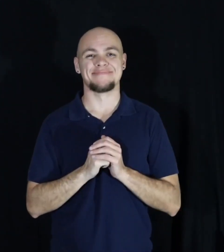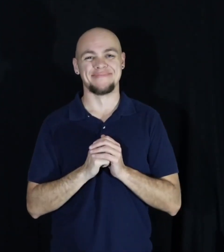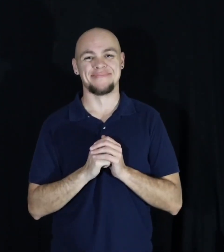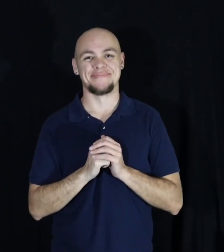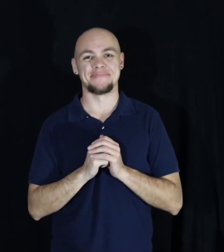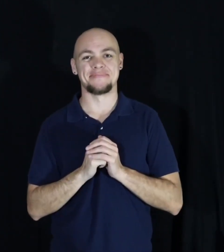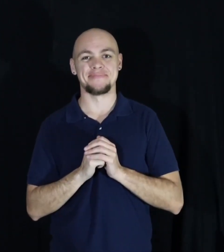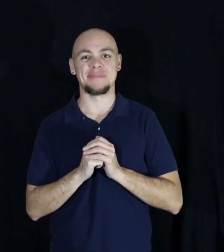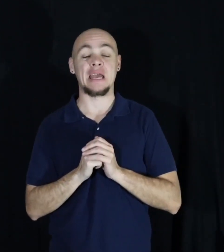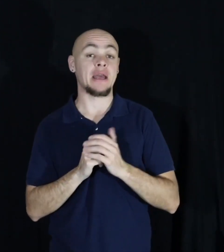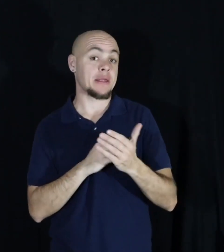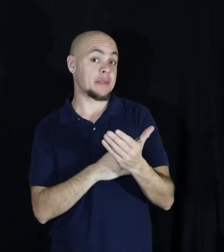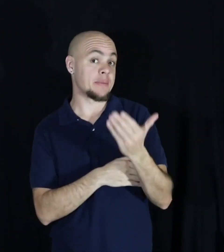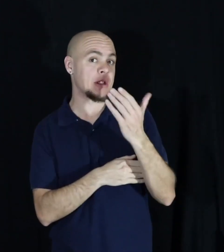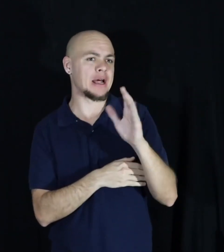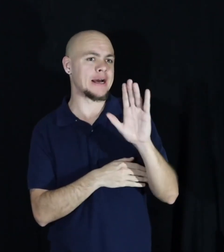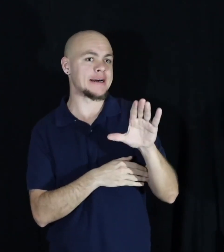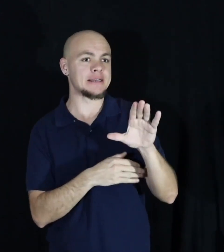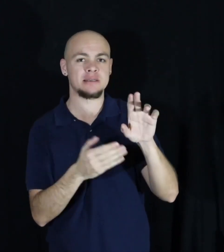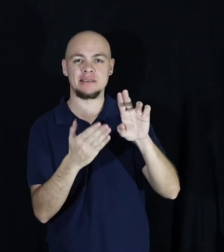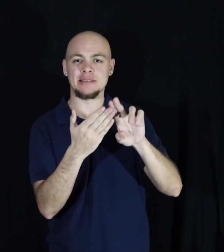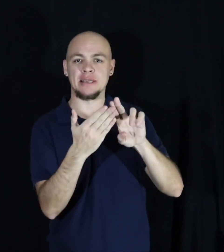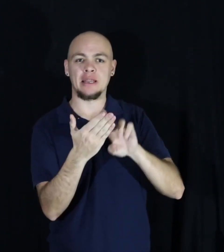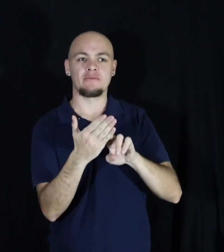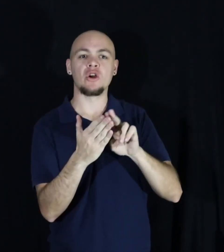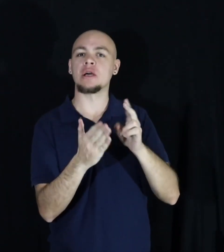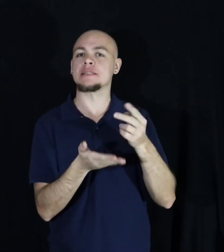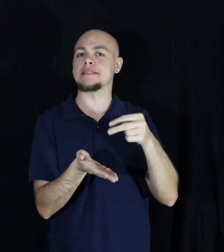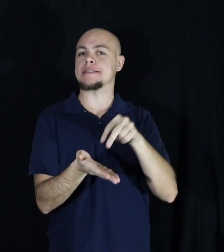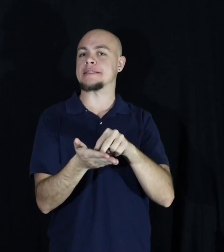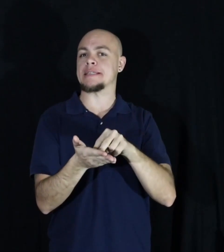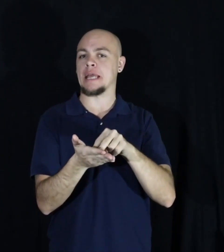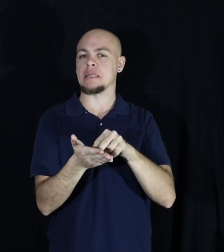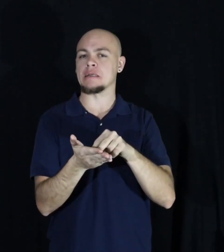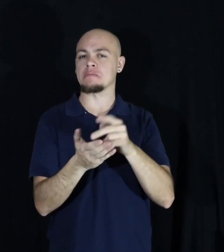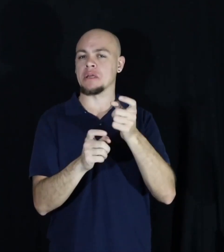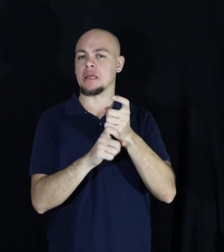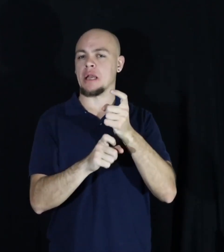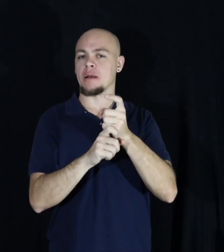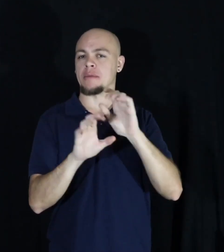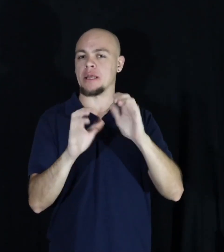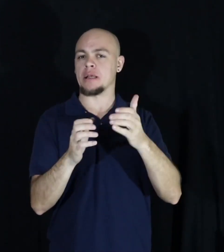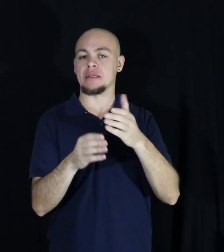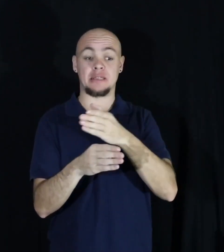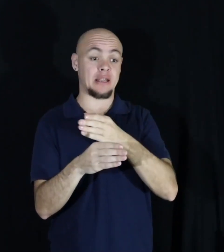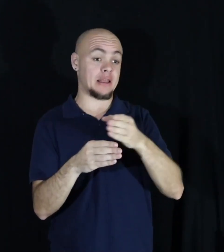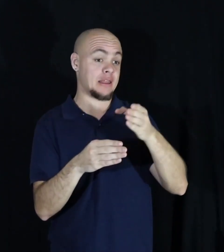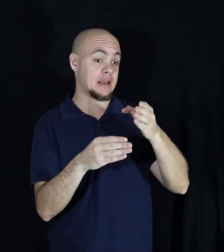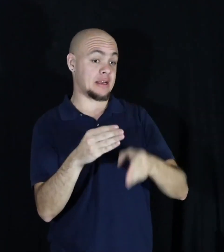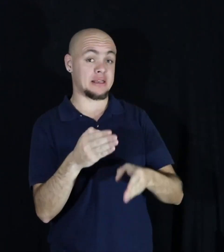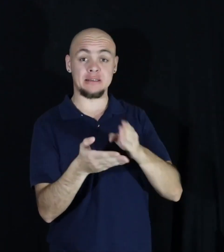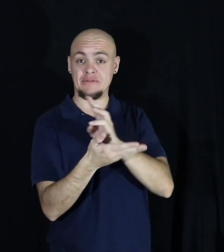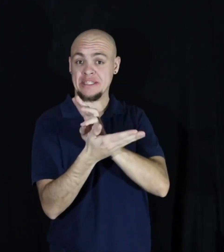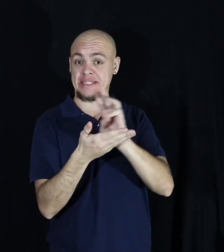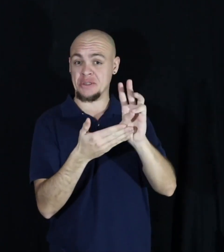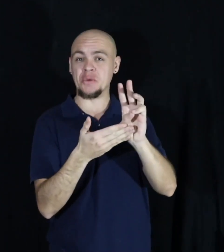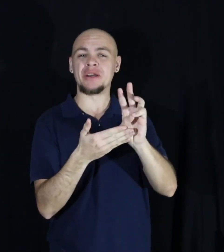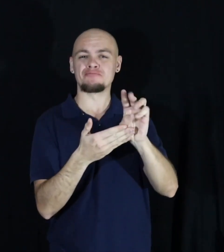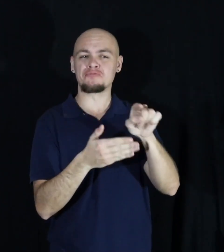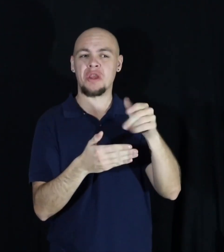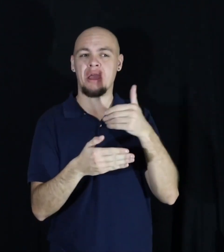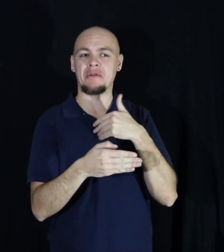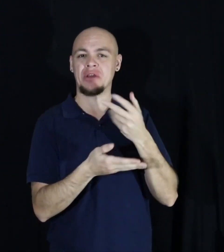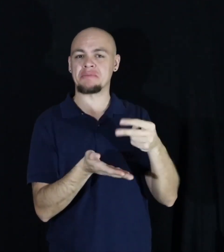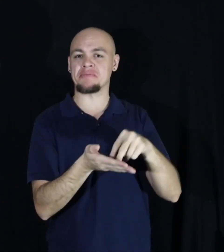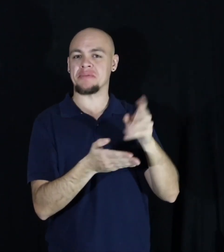That morning, she said, I signed you up for a stand-up comedy class. It's 6 weeks long, ends in a final performance. This was my start. To this day,